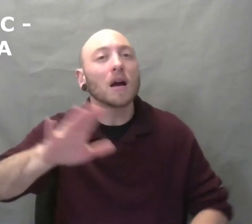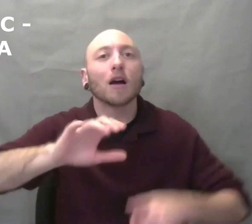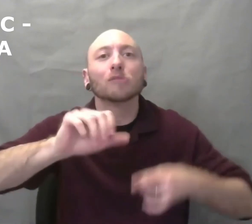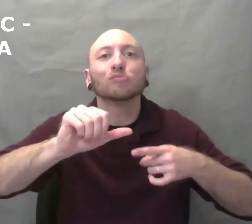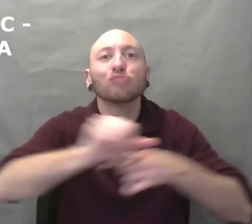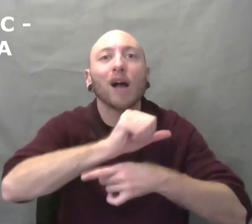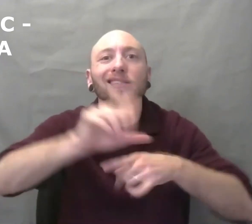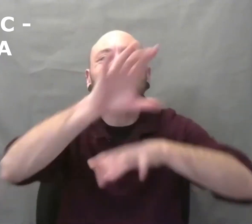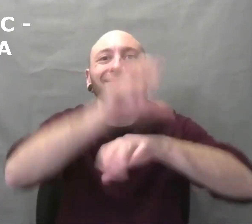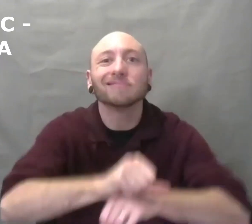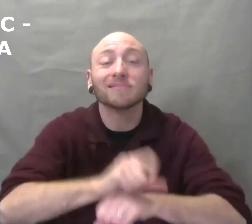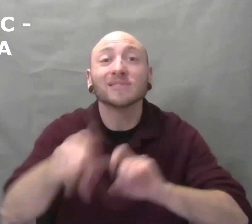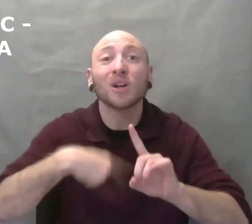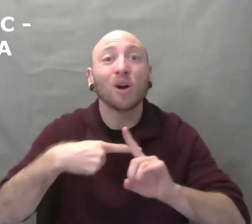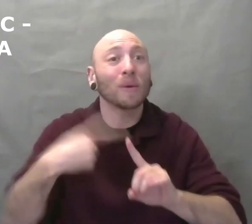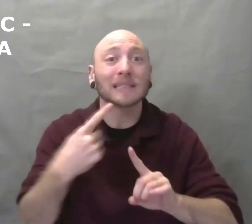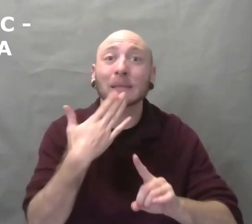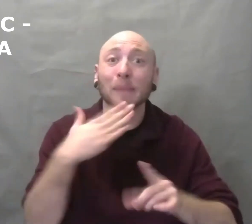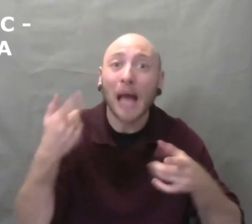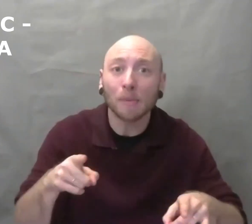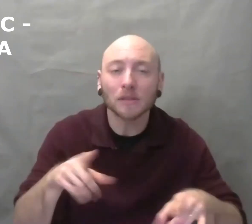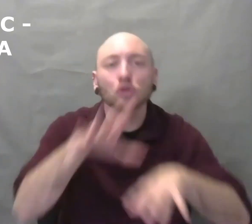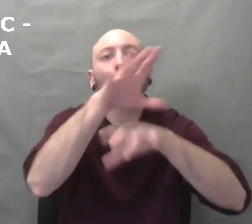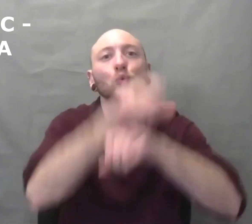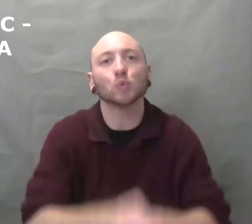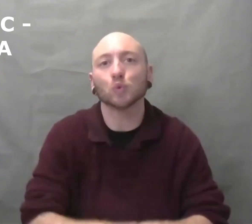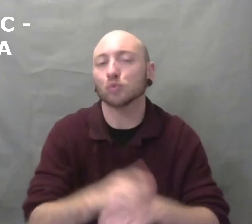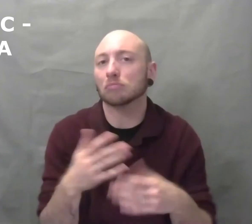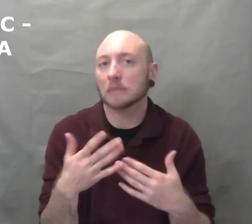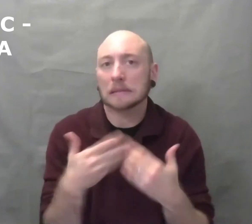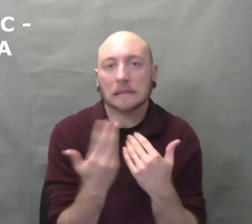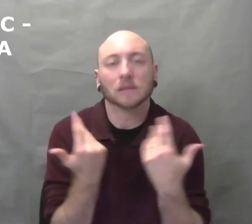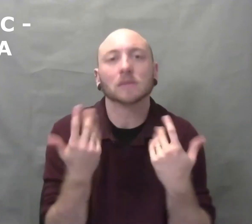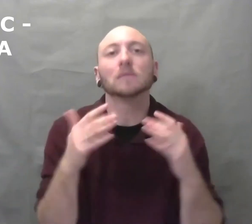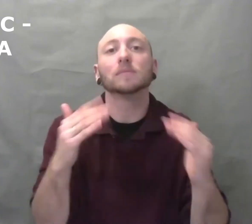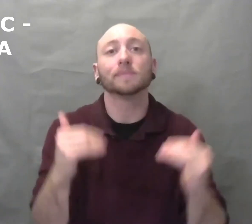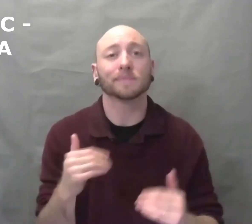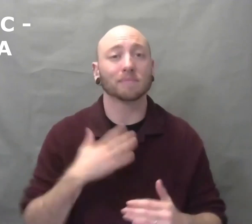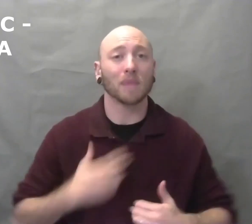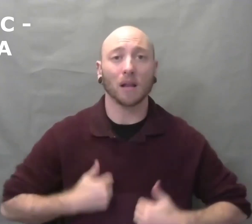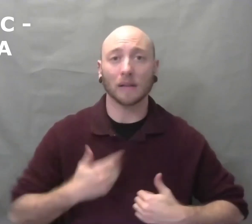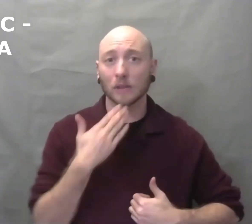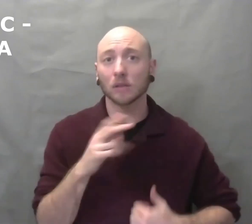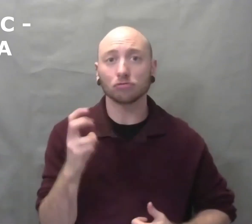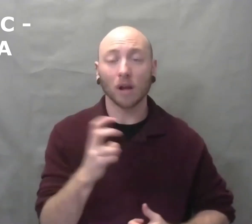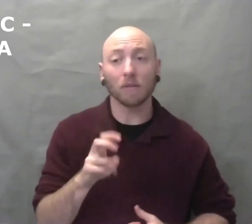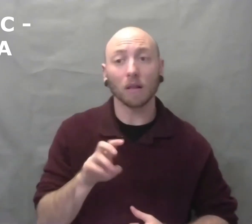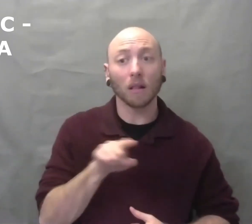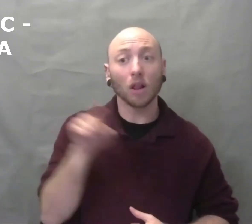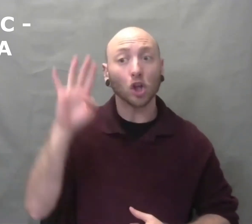people. And yeah, my life is pretty good. I got to travel. I still haven't made it over the pond, but I'm working on that. But I've been in California. I've